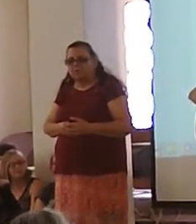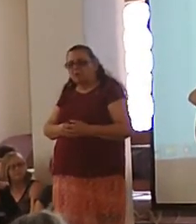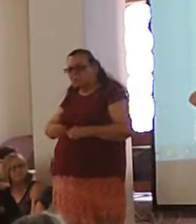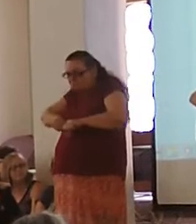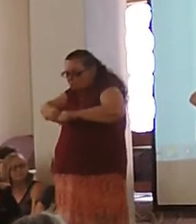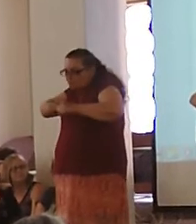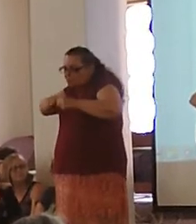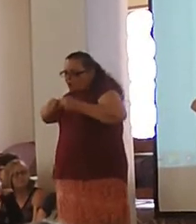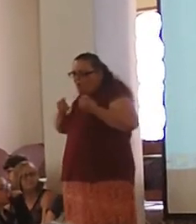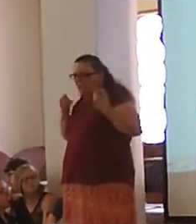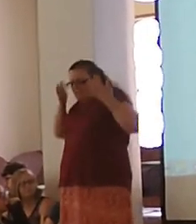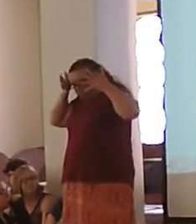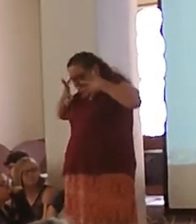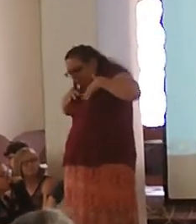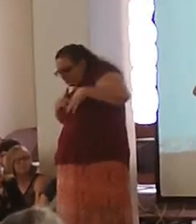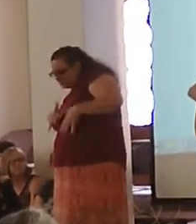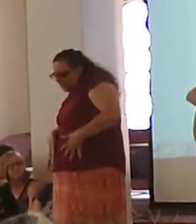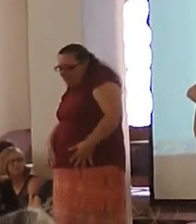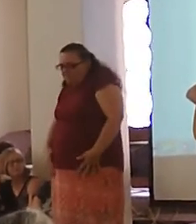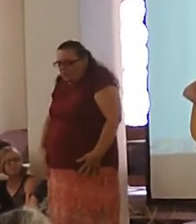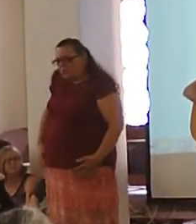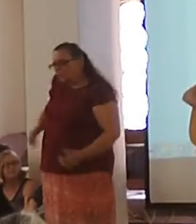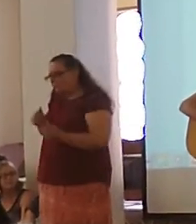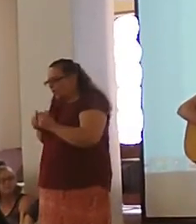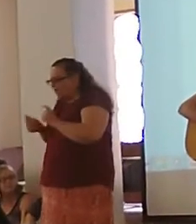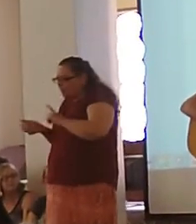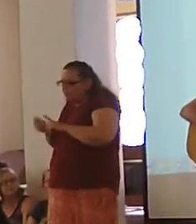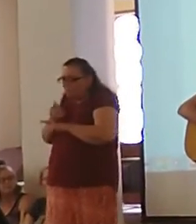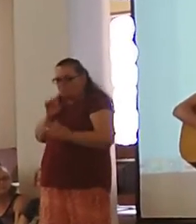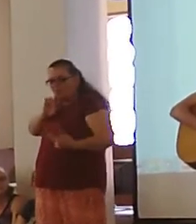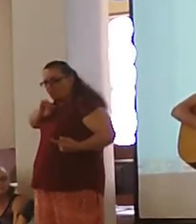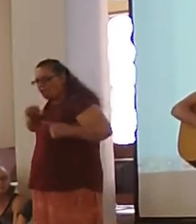broken and covered in his own distant phone.